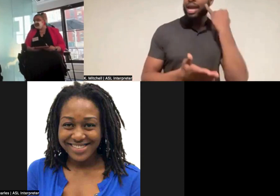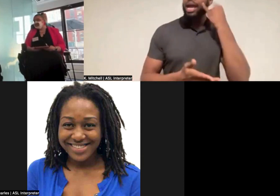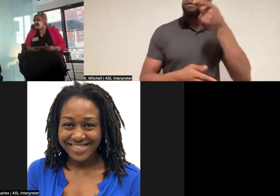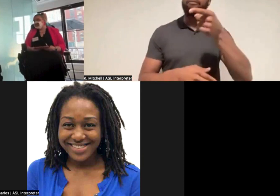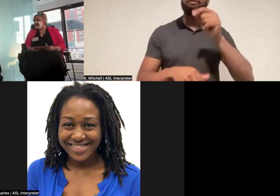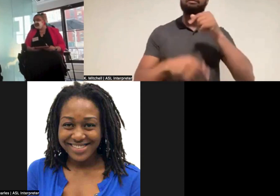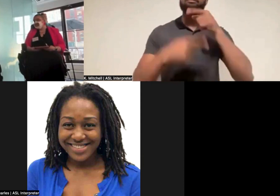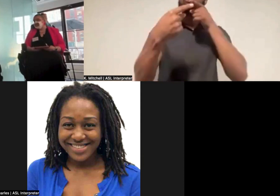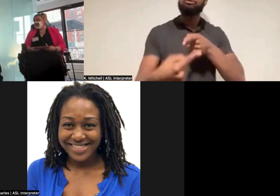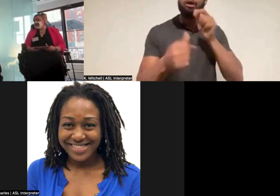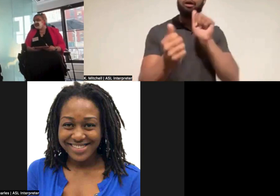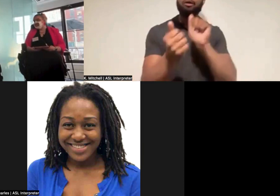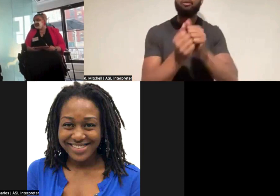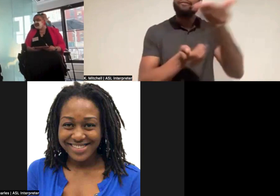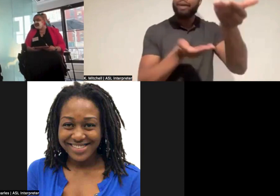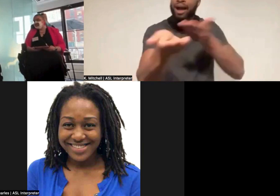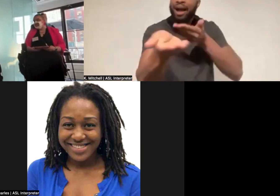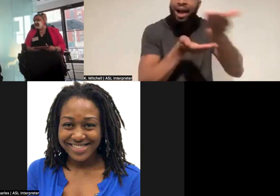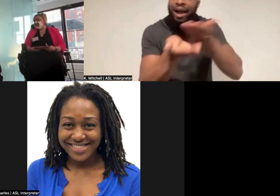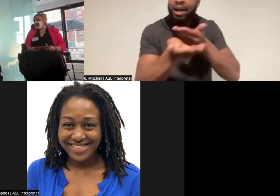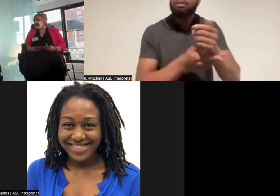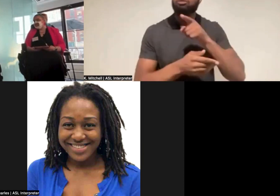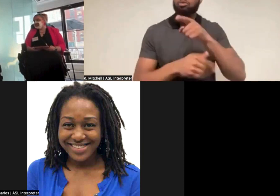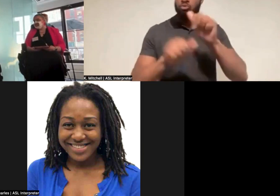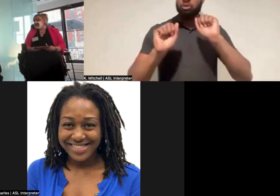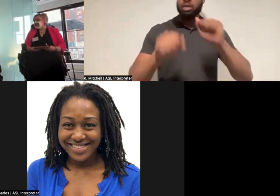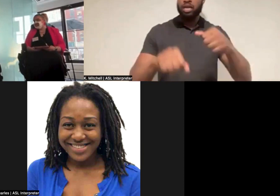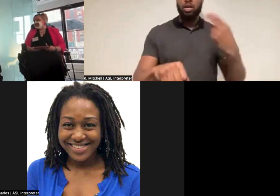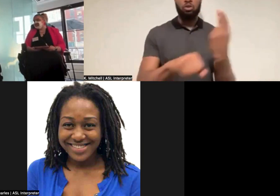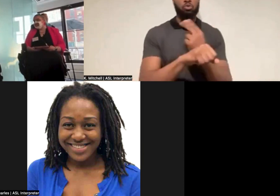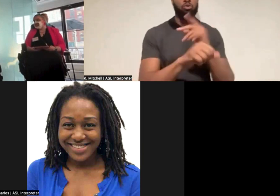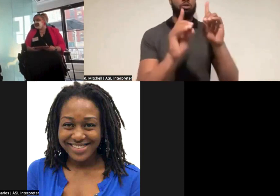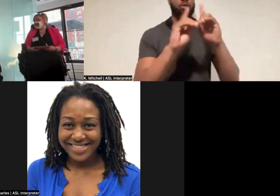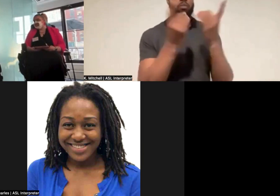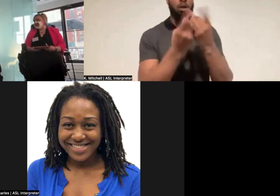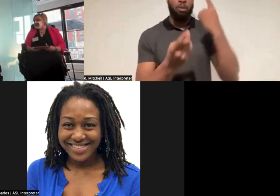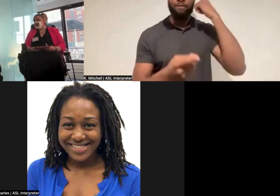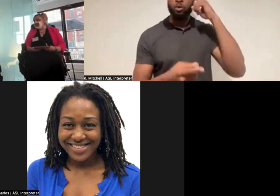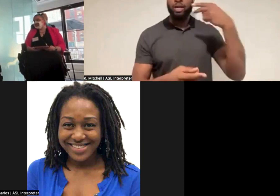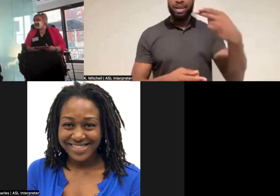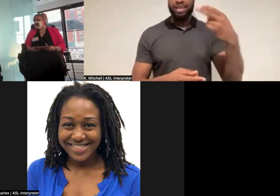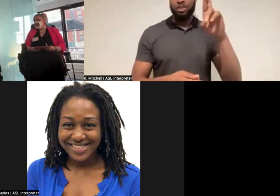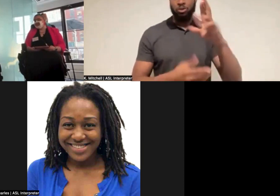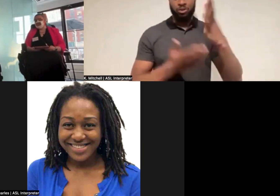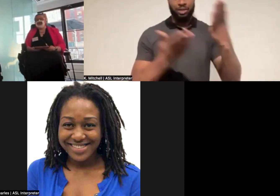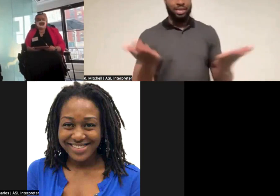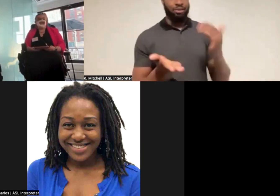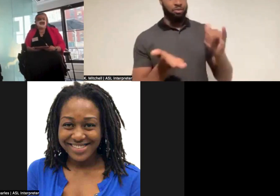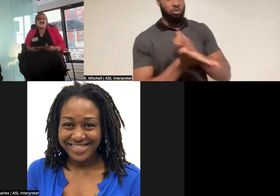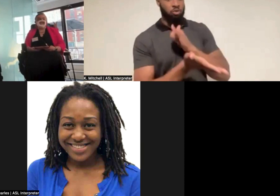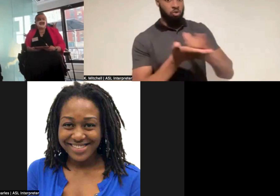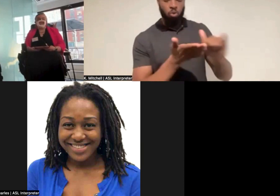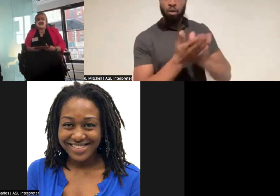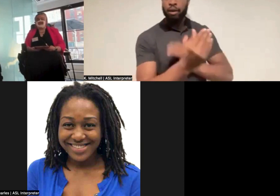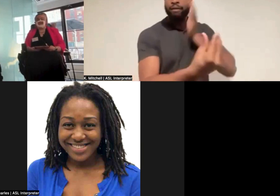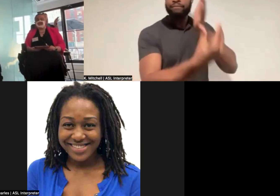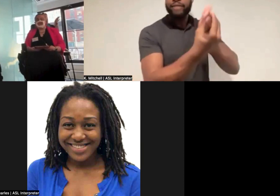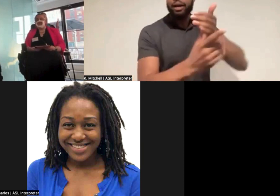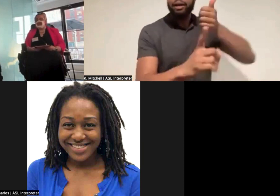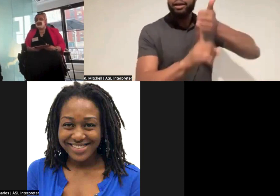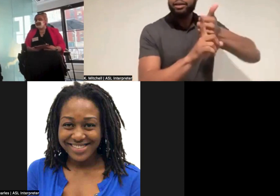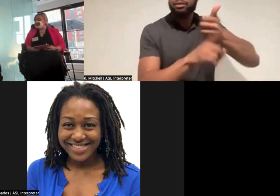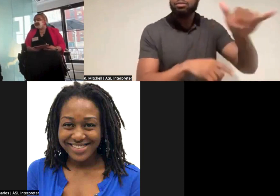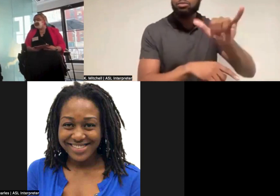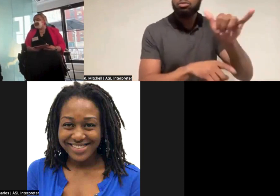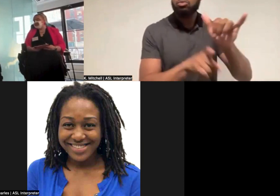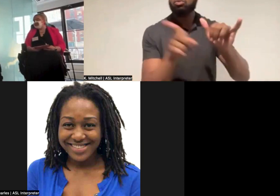the EEOC yourself. You can use the Department of Human Rights here in New York, and you can file yourself as well to pursue. Do